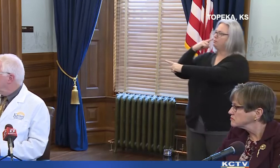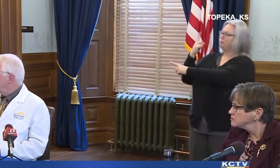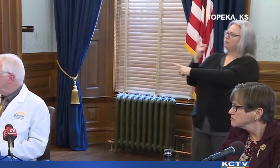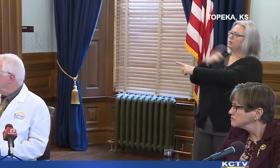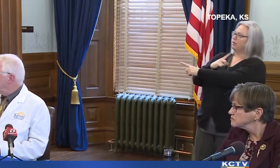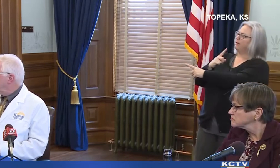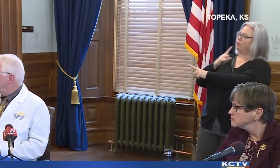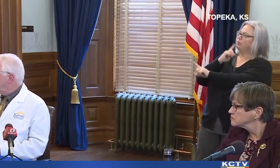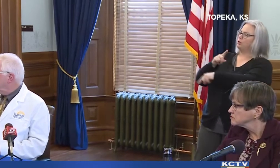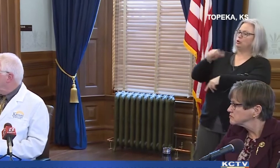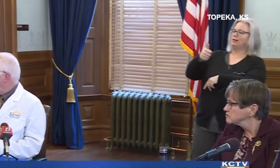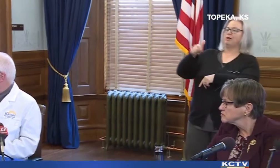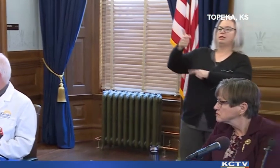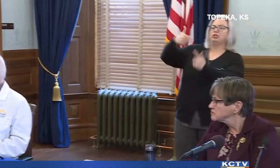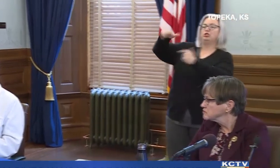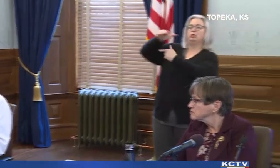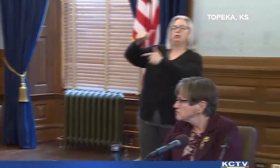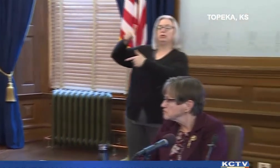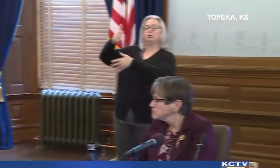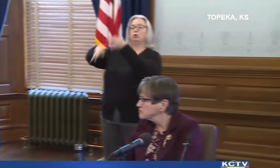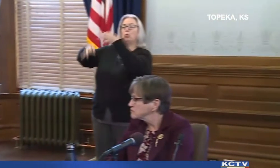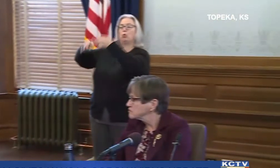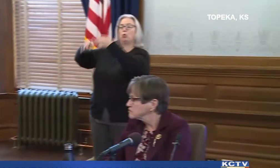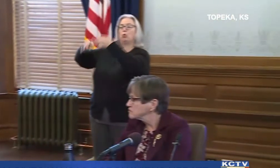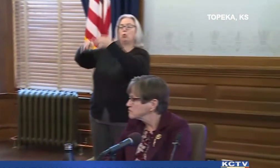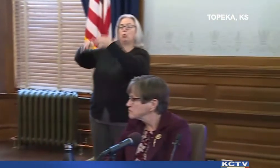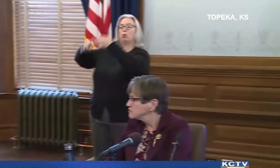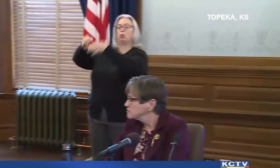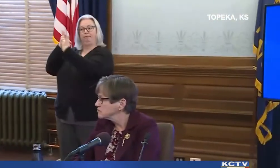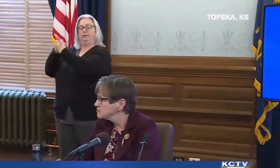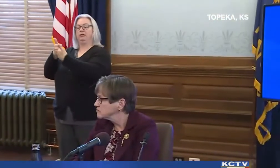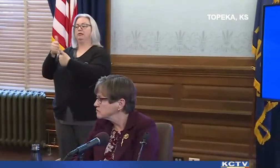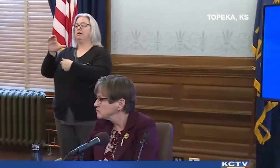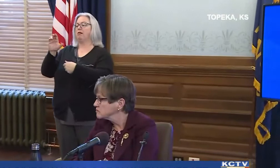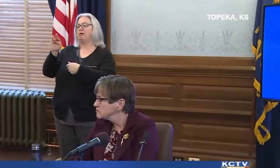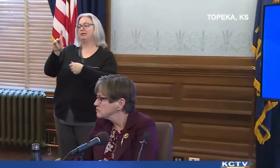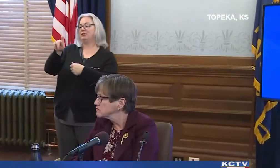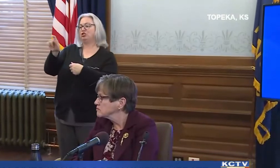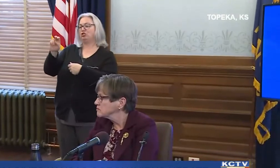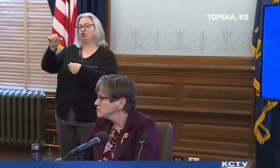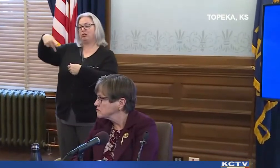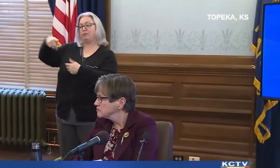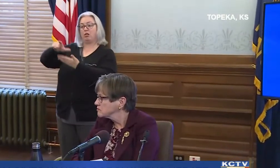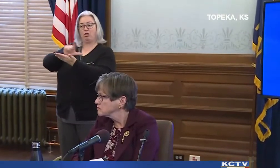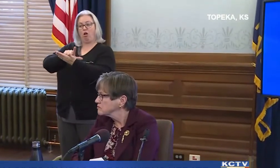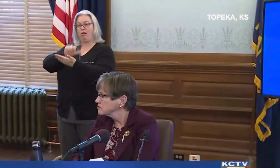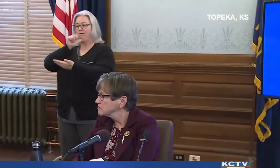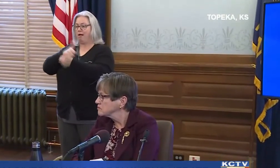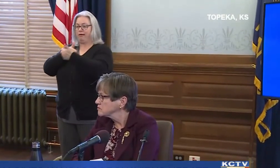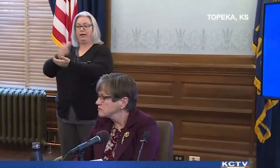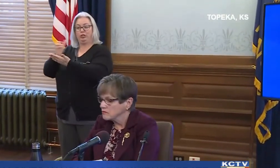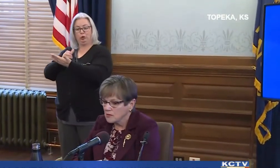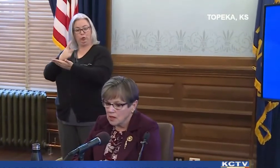the 10th Circuit Court of Appeals ruling that the state's proof of citizenship law is unconstitutional? Do you think the state should drop its